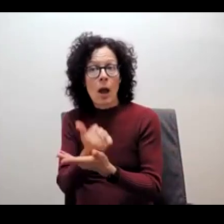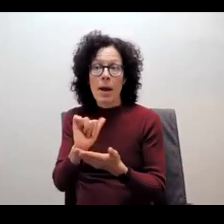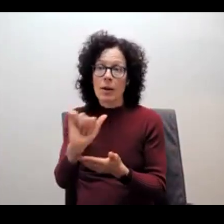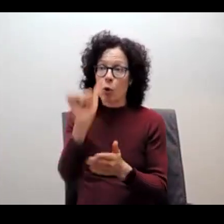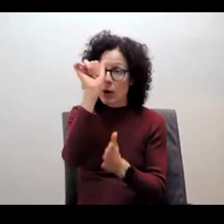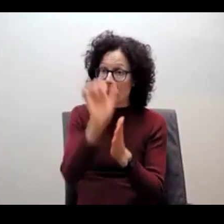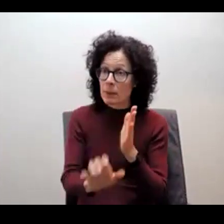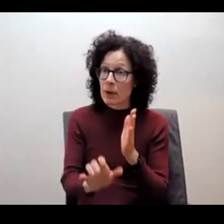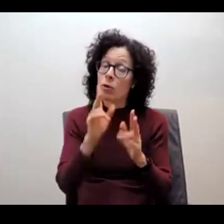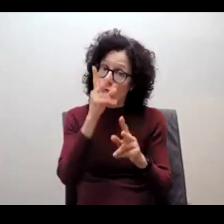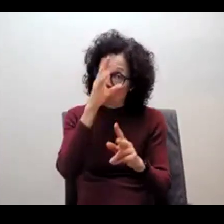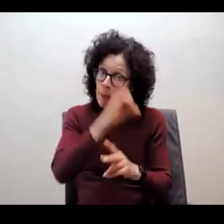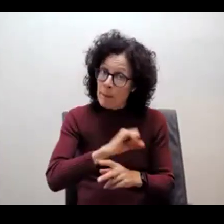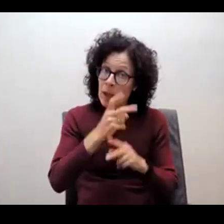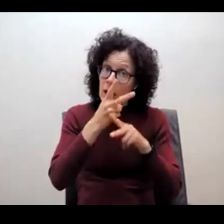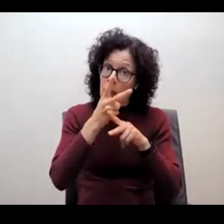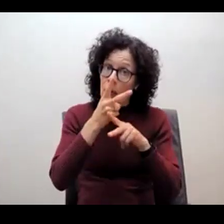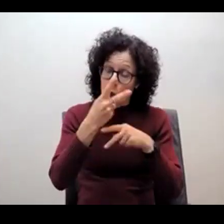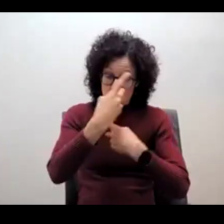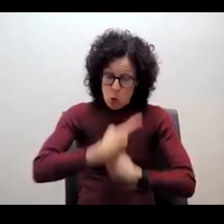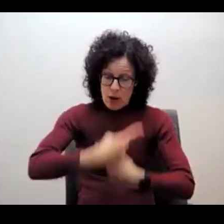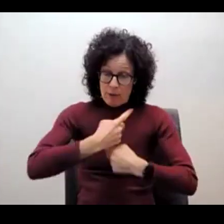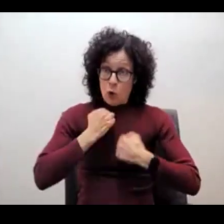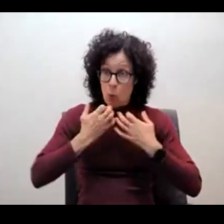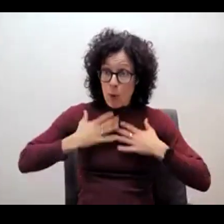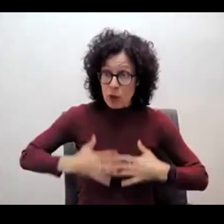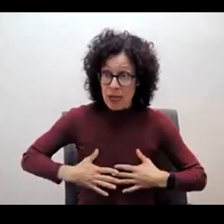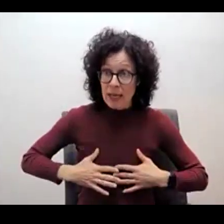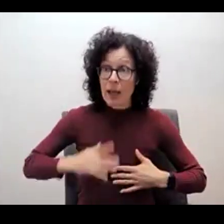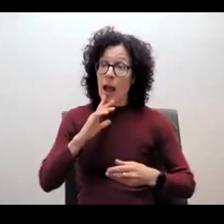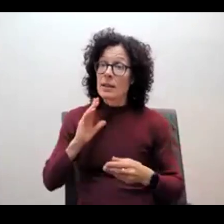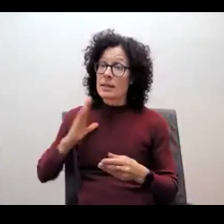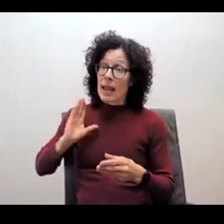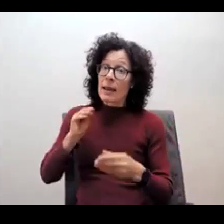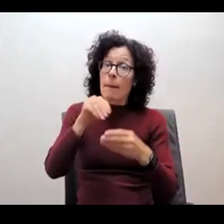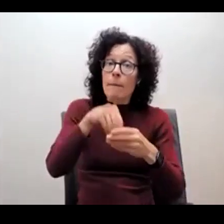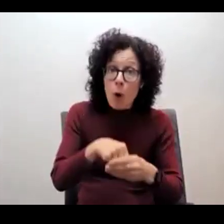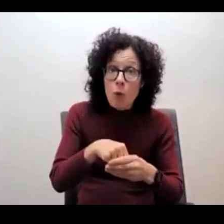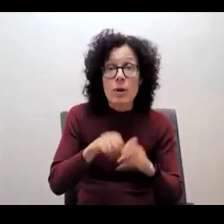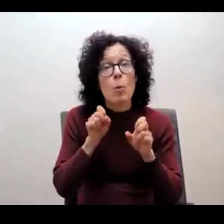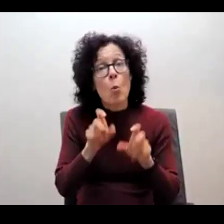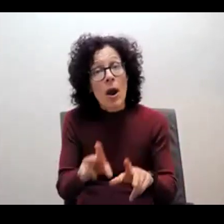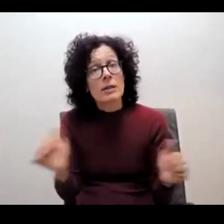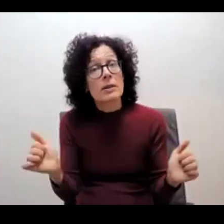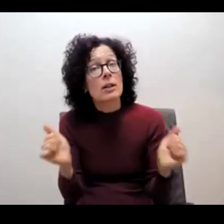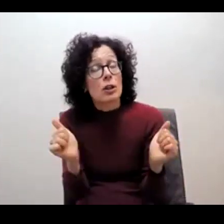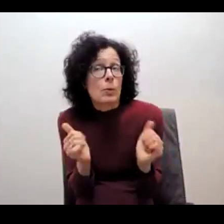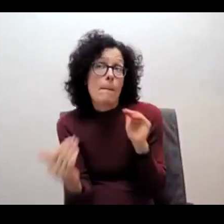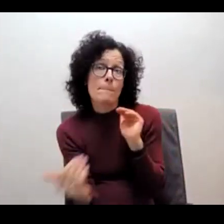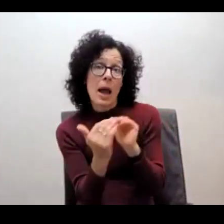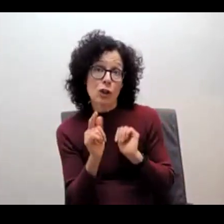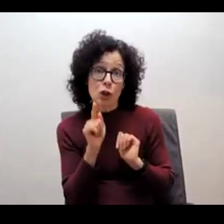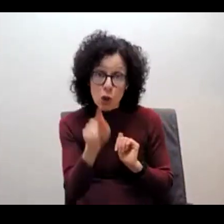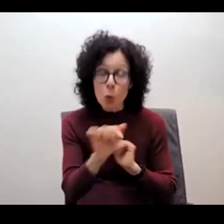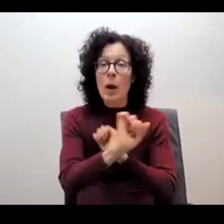body and yourself, and take part in ways that suit you and your body and how you're feeling at this very moment. That's very